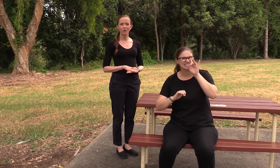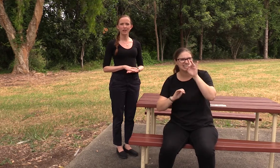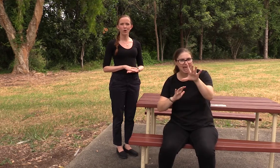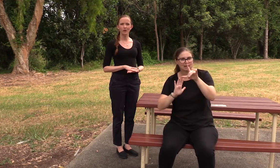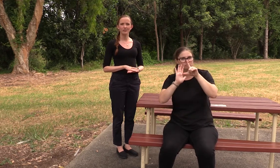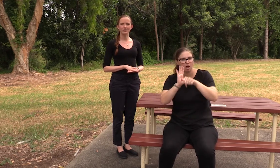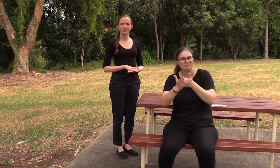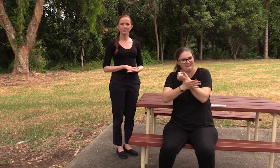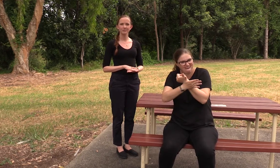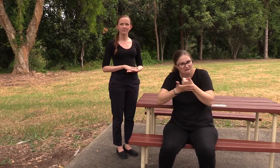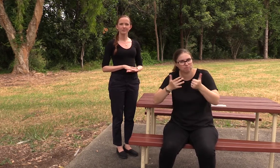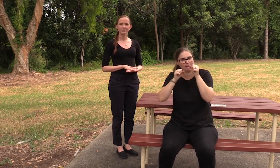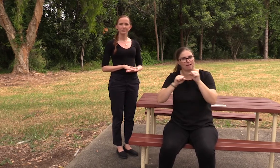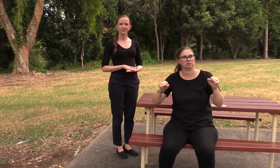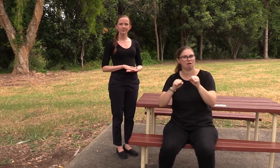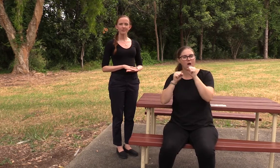how your body goes.